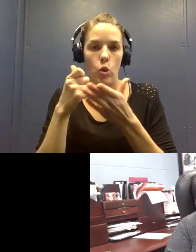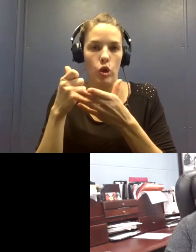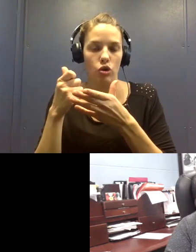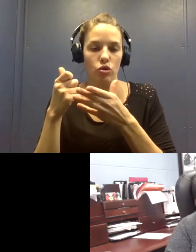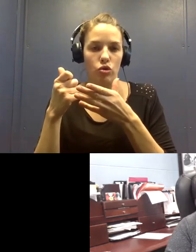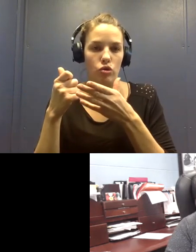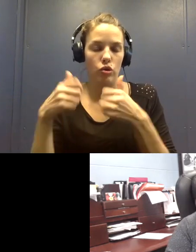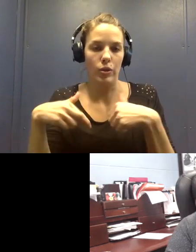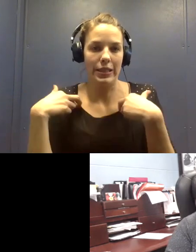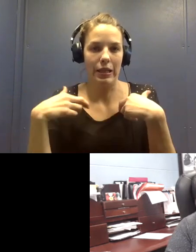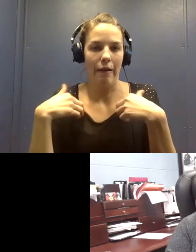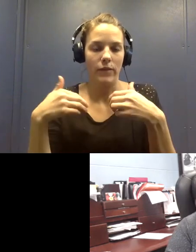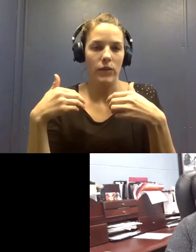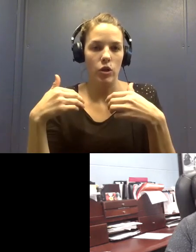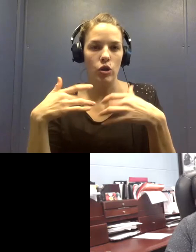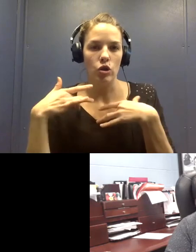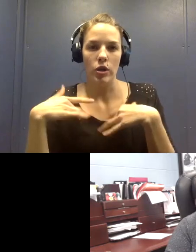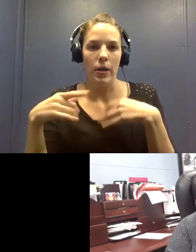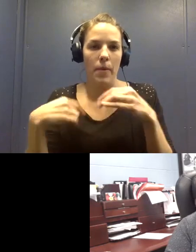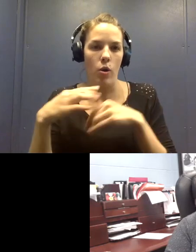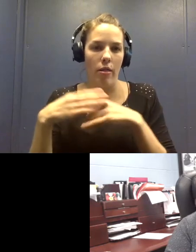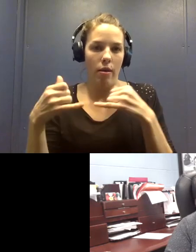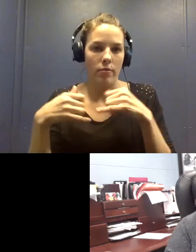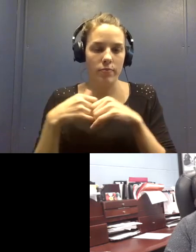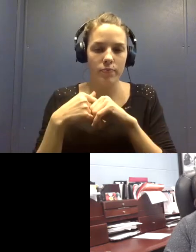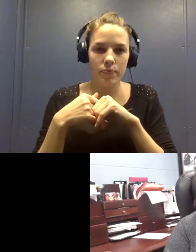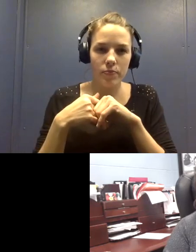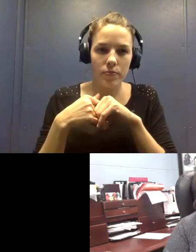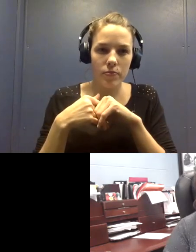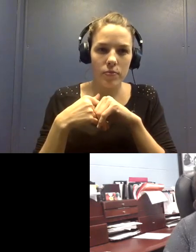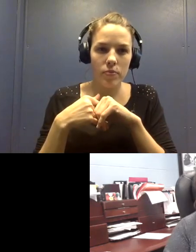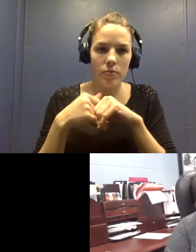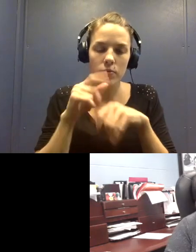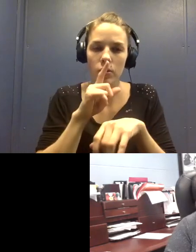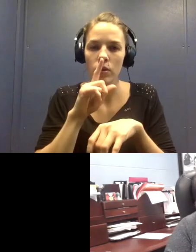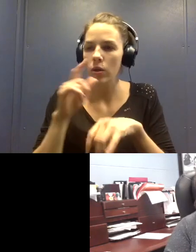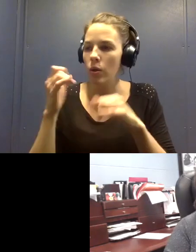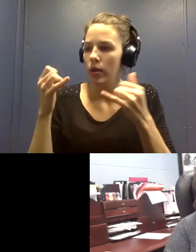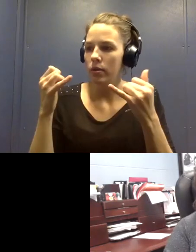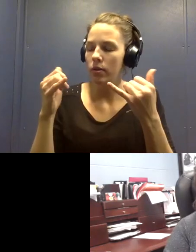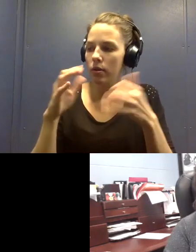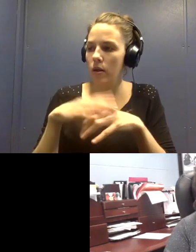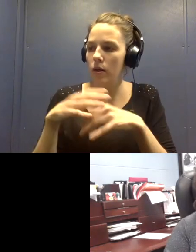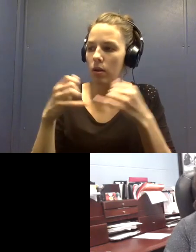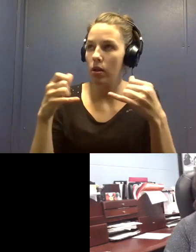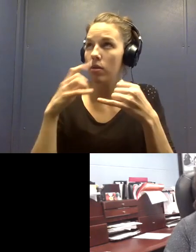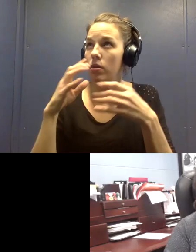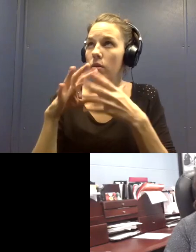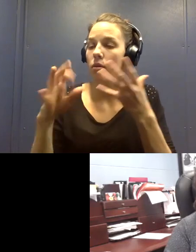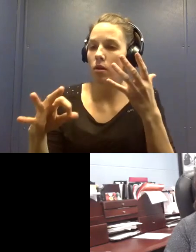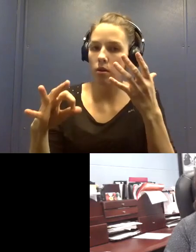residents who have concerns about the online option? Sure. Right now it is online